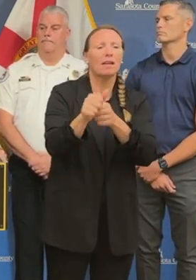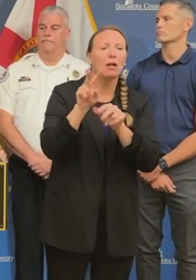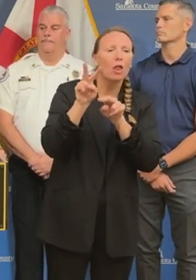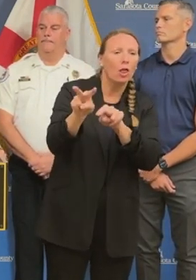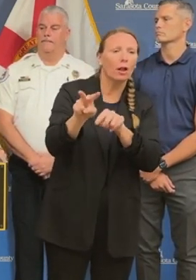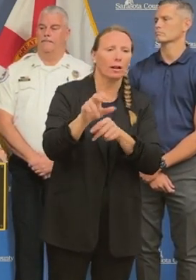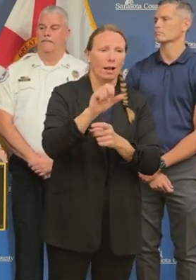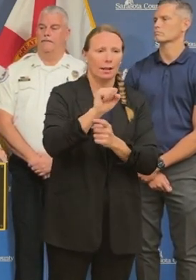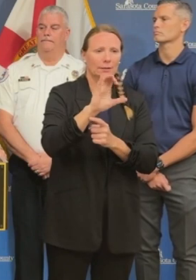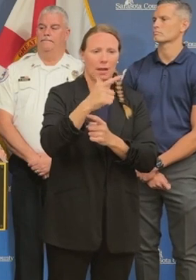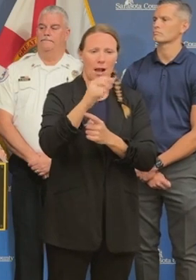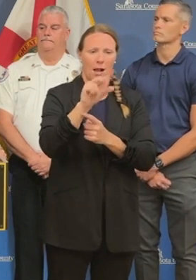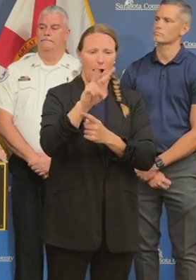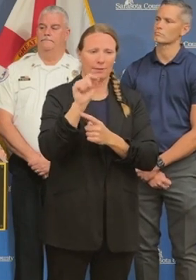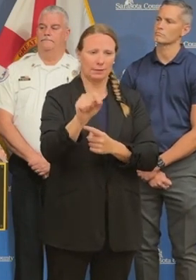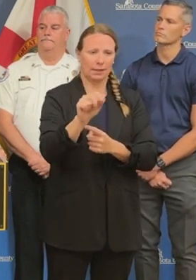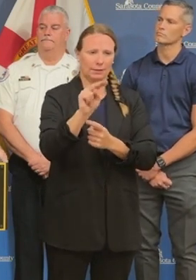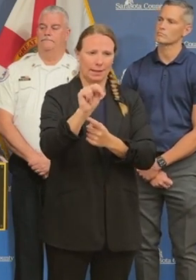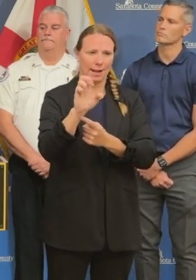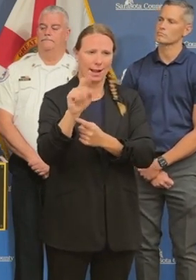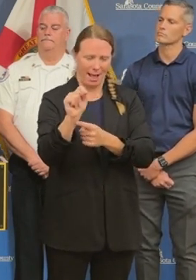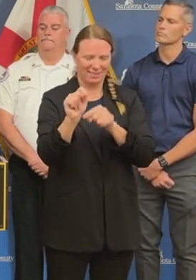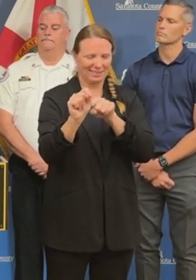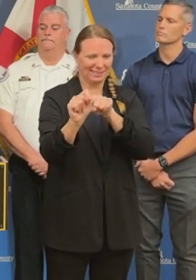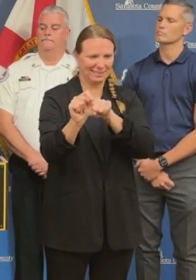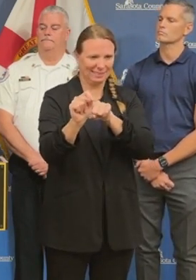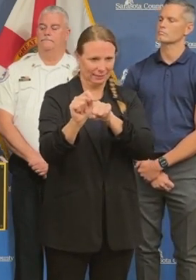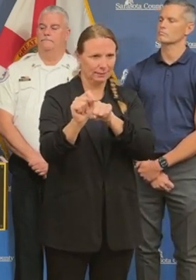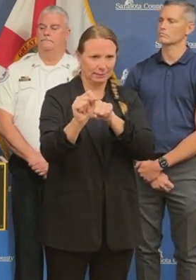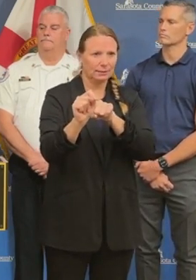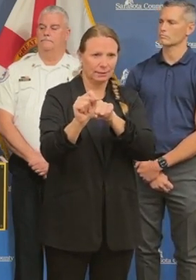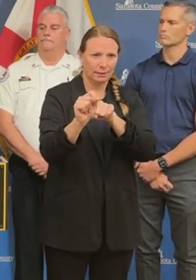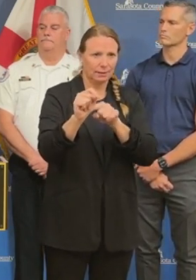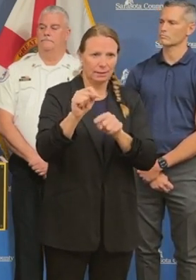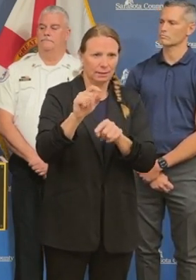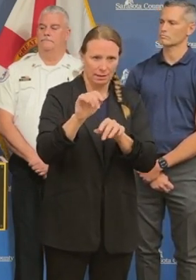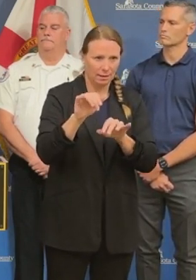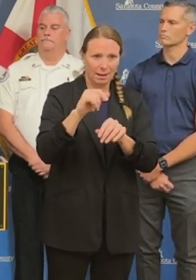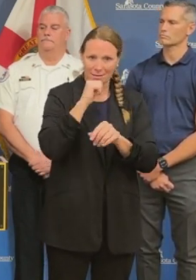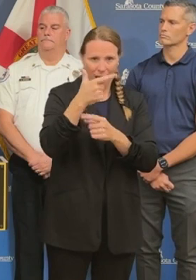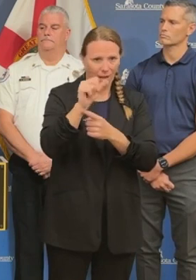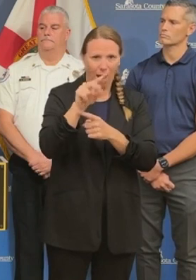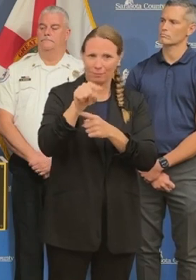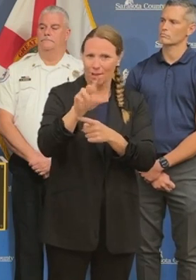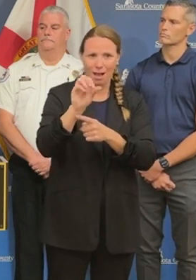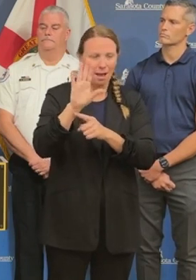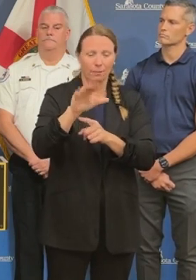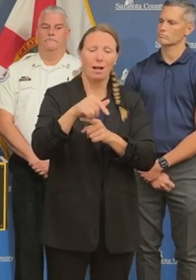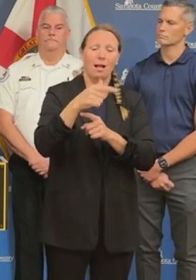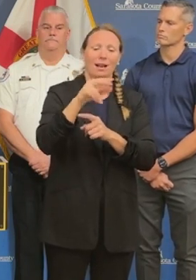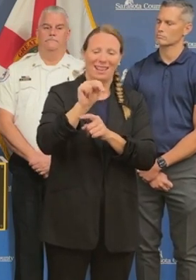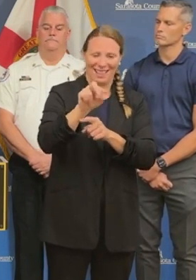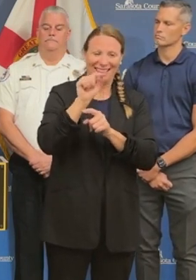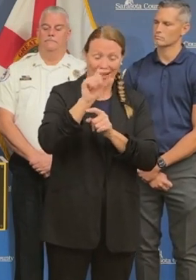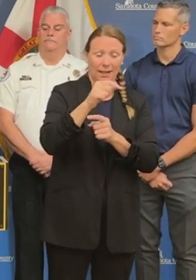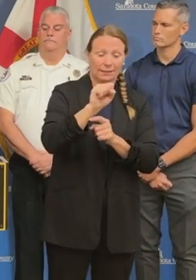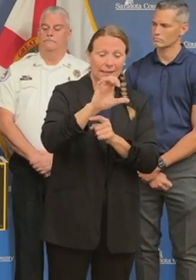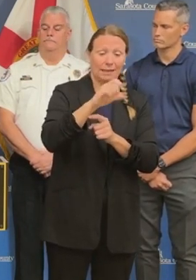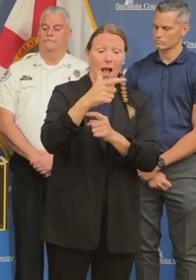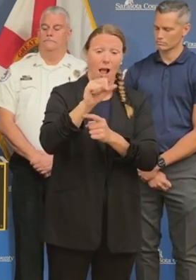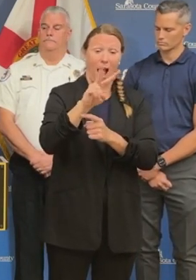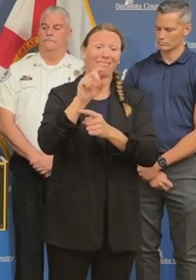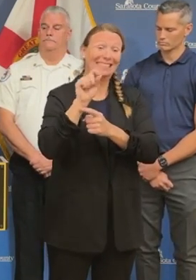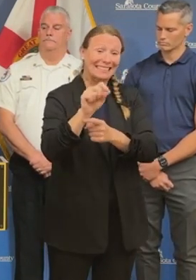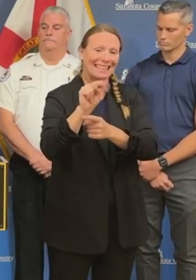scgov.net. It's not .com, scgov.net. And we'll again keep bringing you the most relevant, timely information possible.